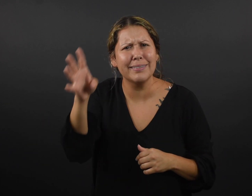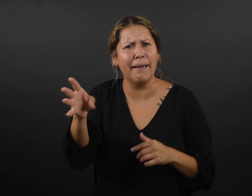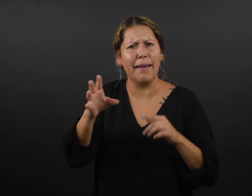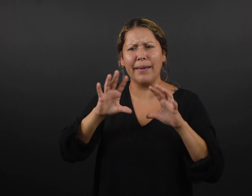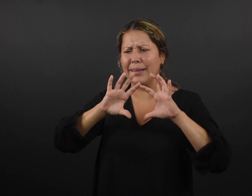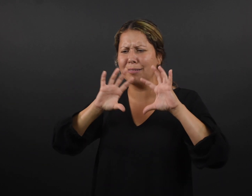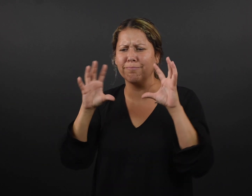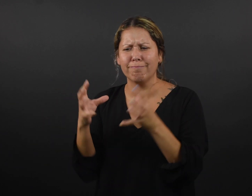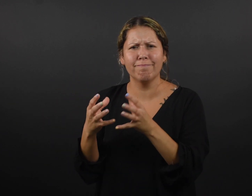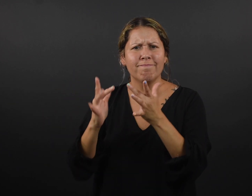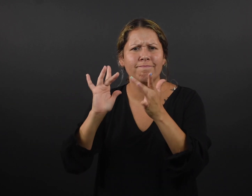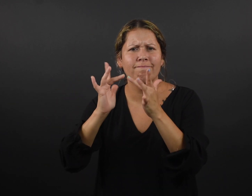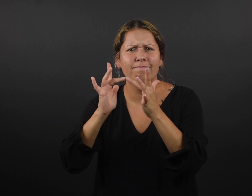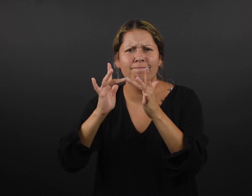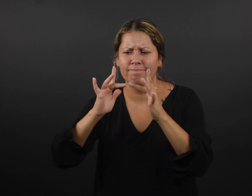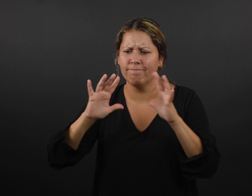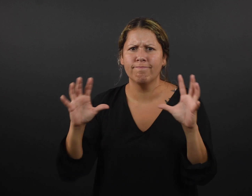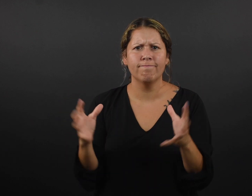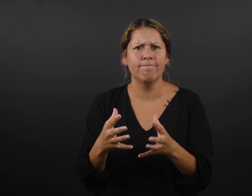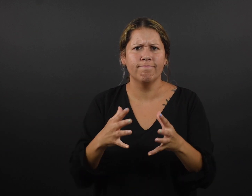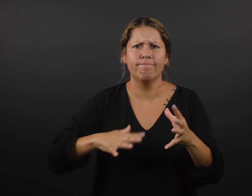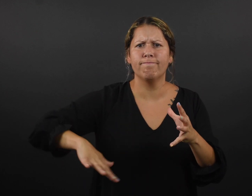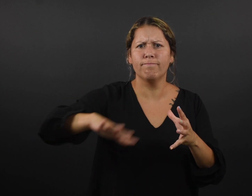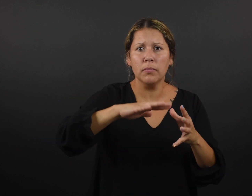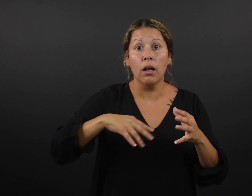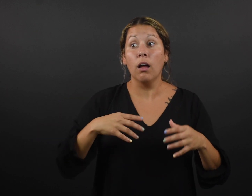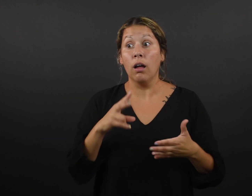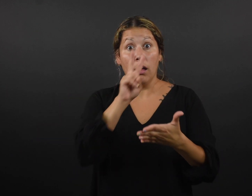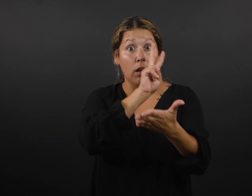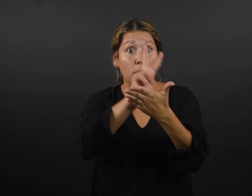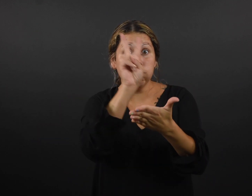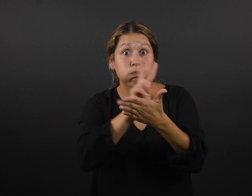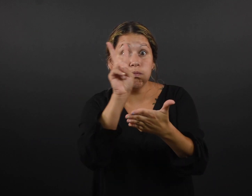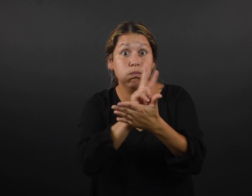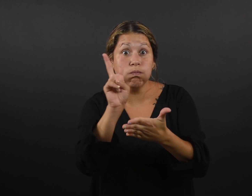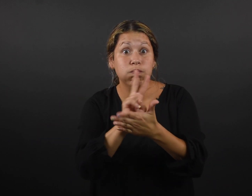By creating a virtual space every 2 weeks